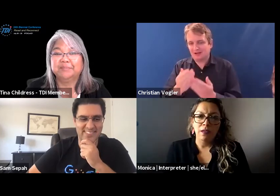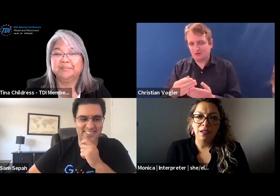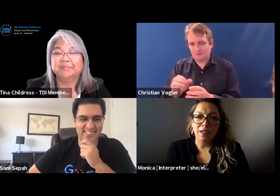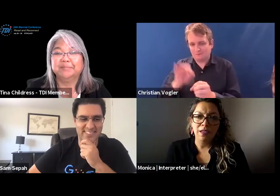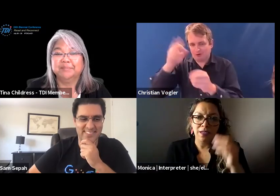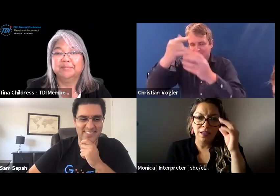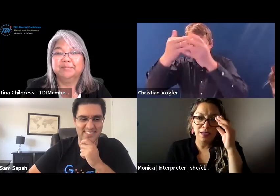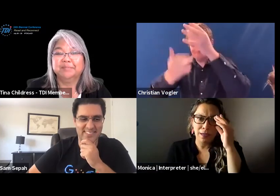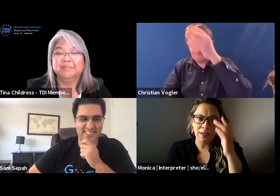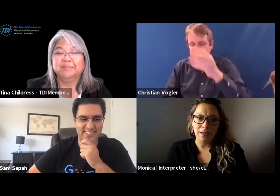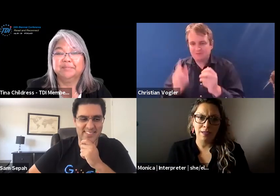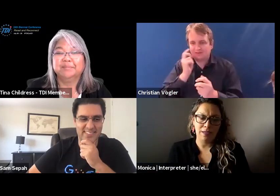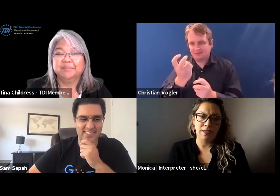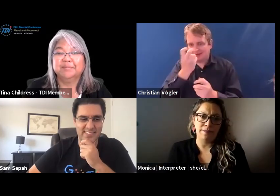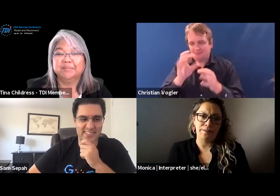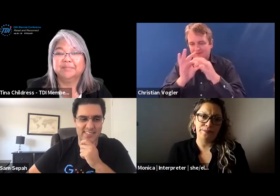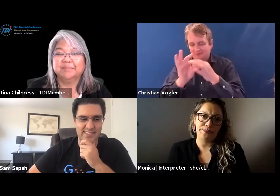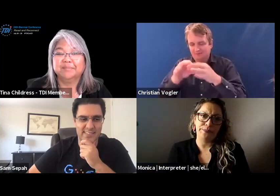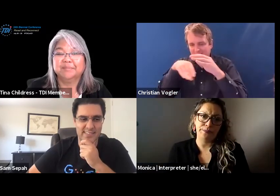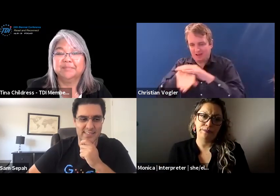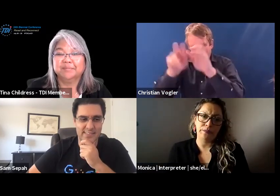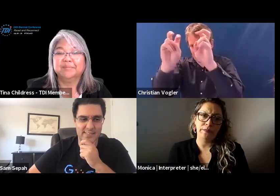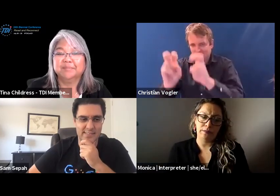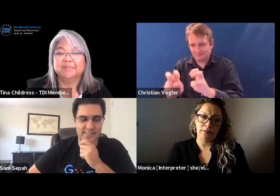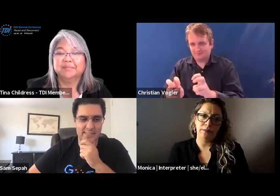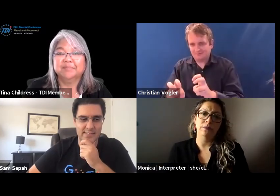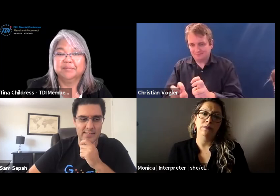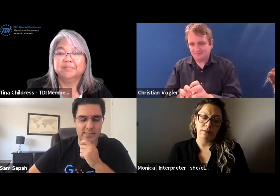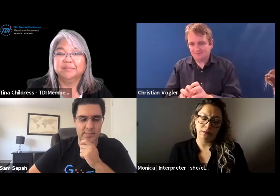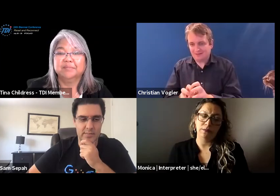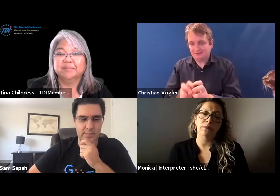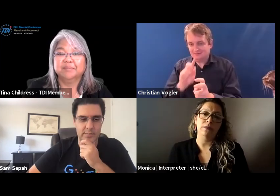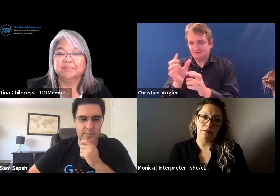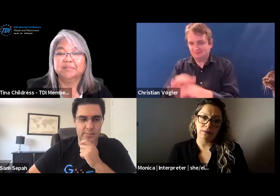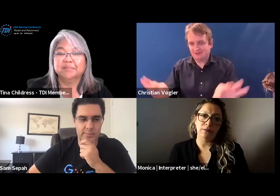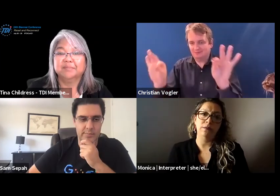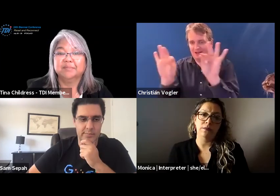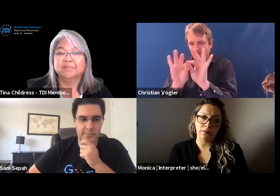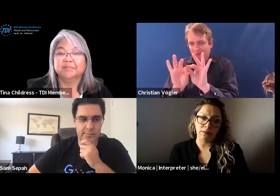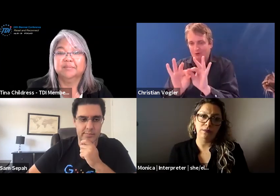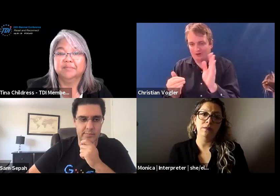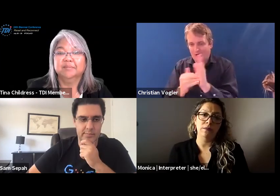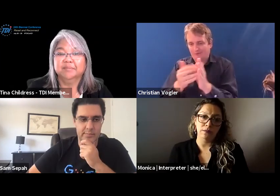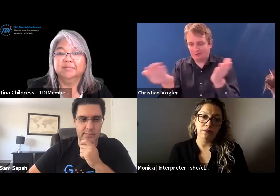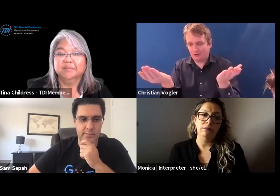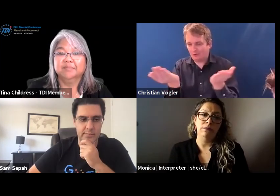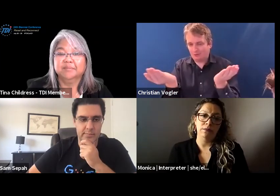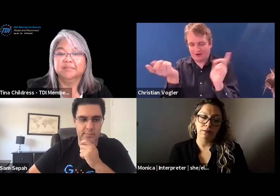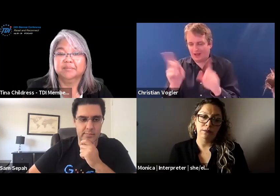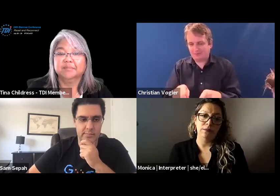Uh, Thank you for all that information regarding deafblind accessibility issues. It's very valuable,